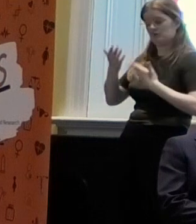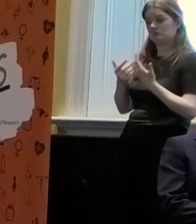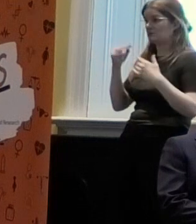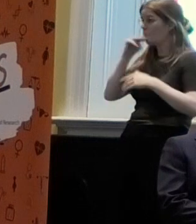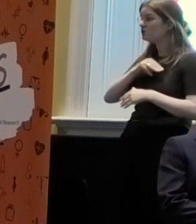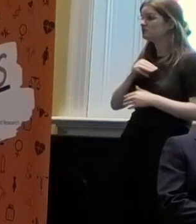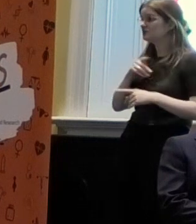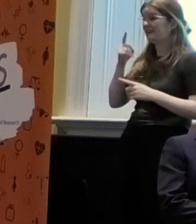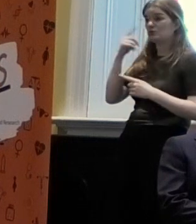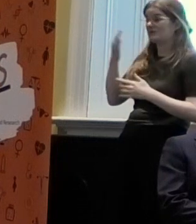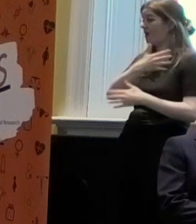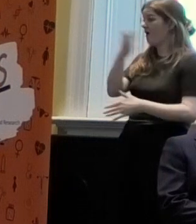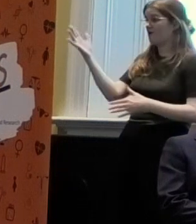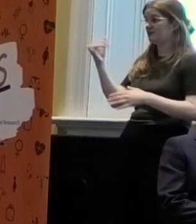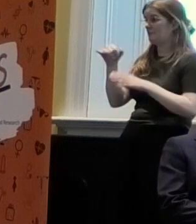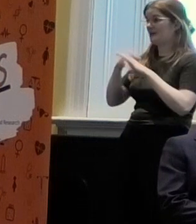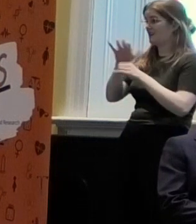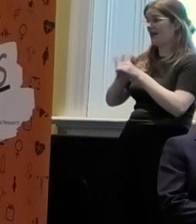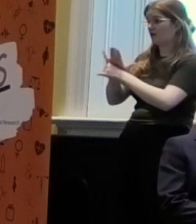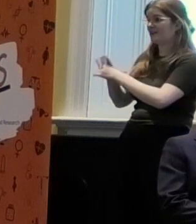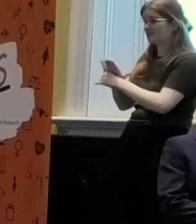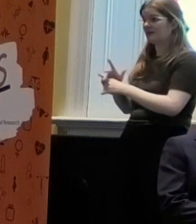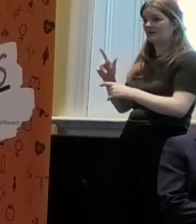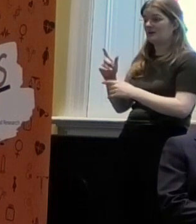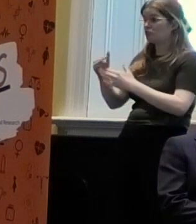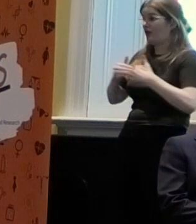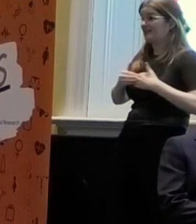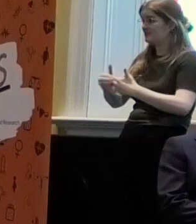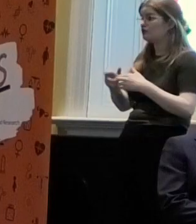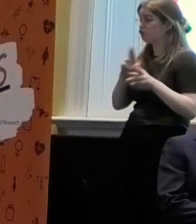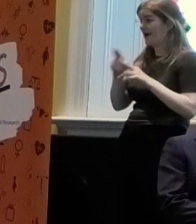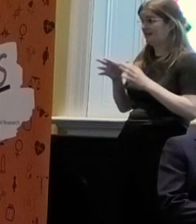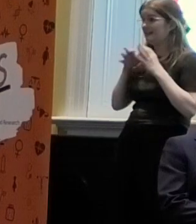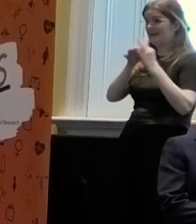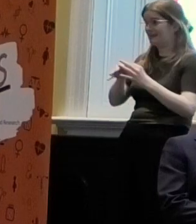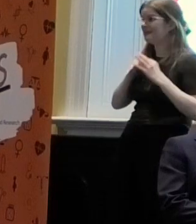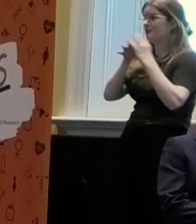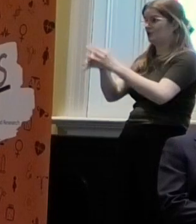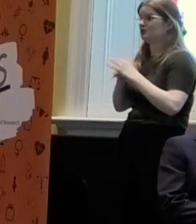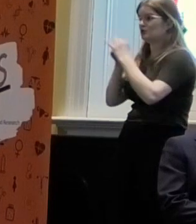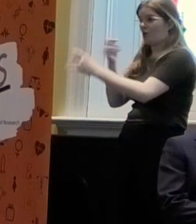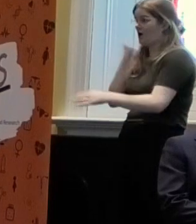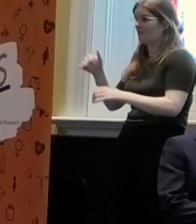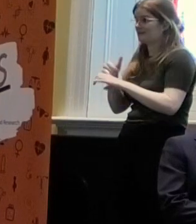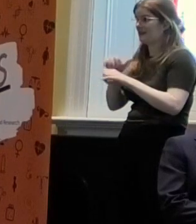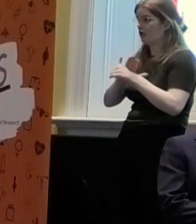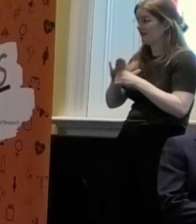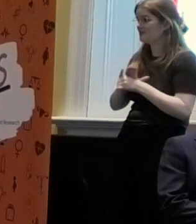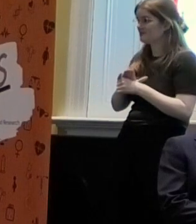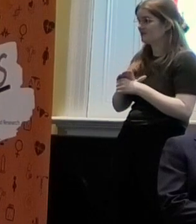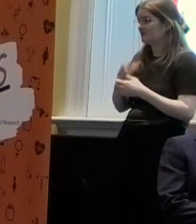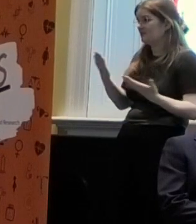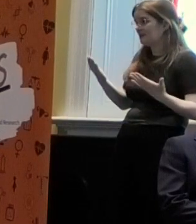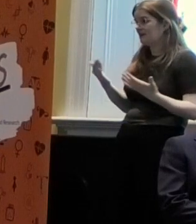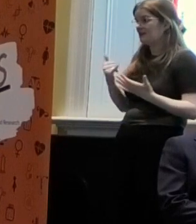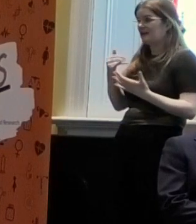across kind of all medical specialties, consideration of pregnancy is often as a complication or risk of the condition,